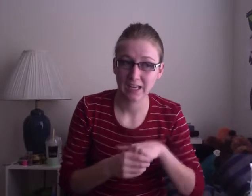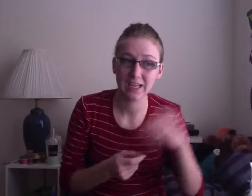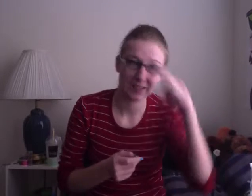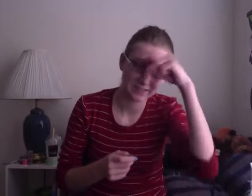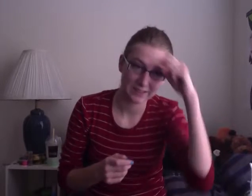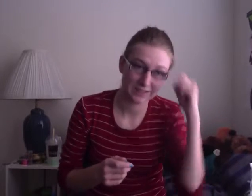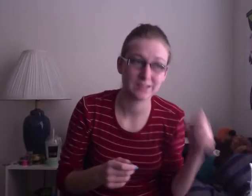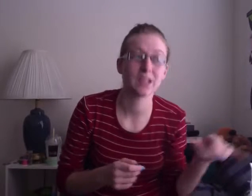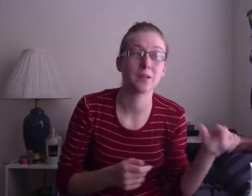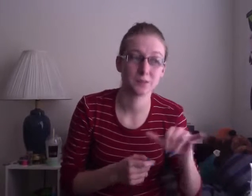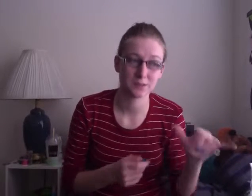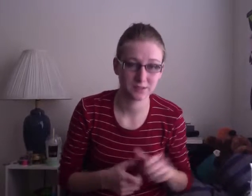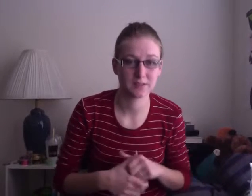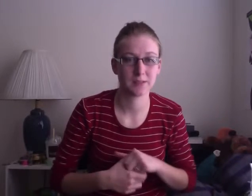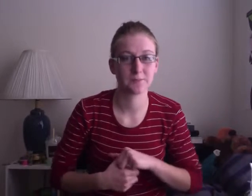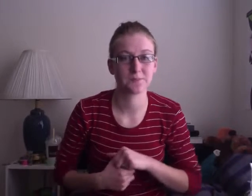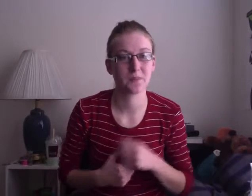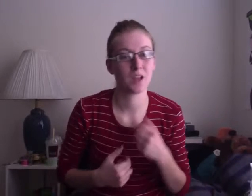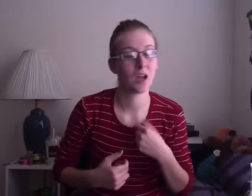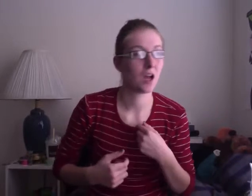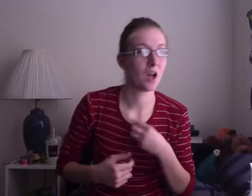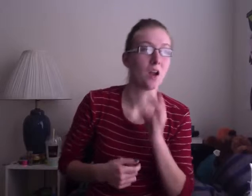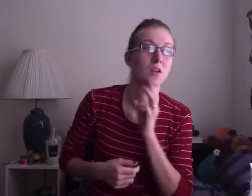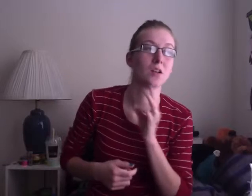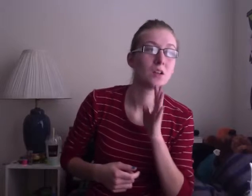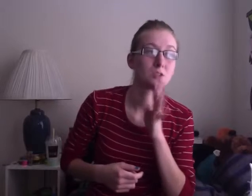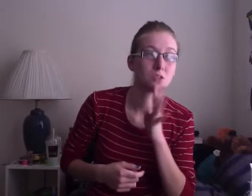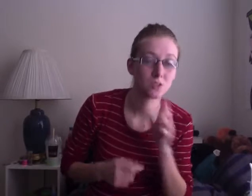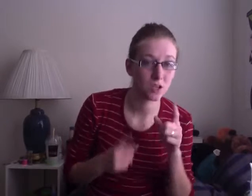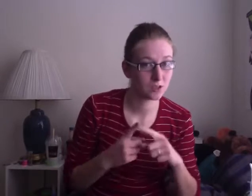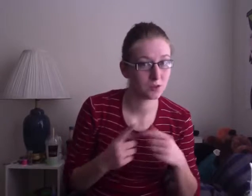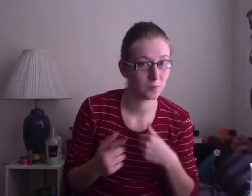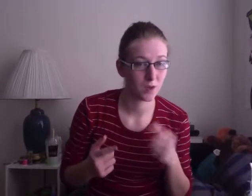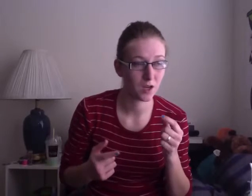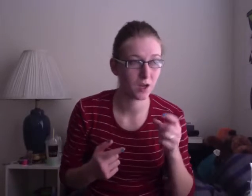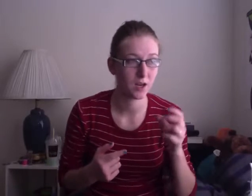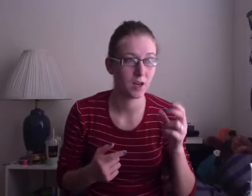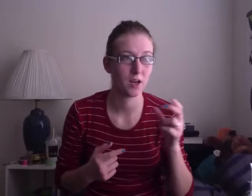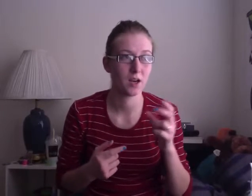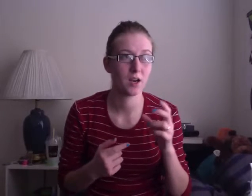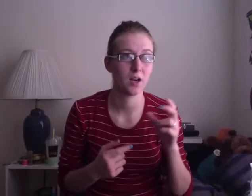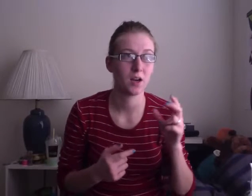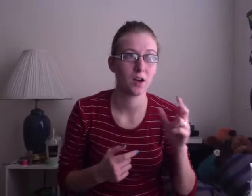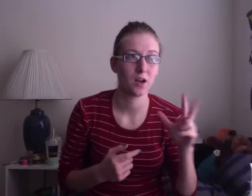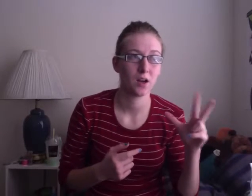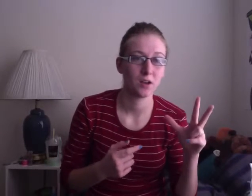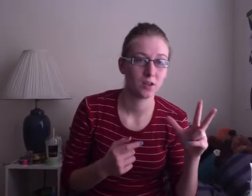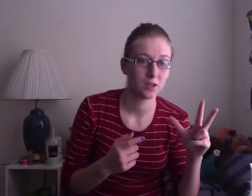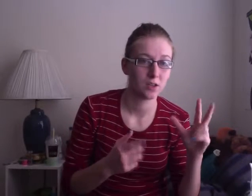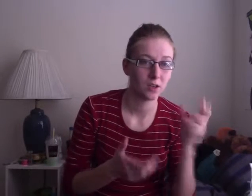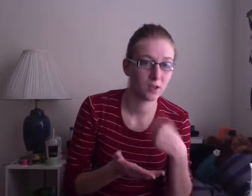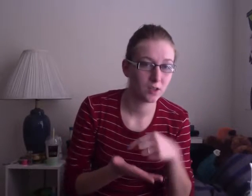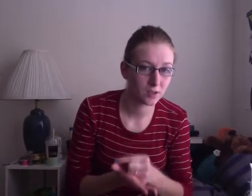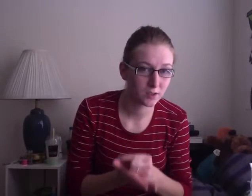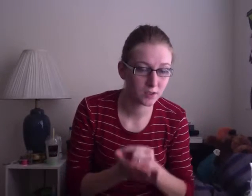outside. I want you to tell me how this got here. We need to come up with how it is. And I said, you can only tell me, or you can only ask me questions that end in yes and